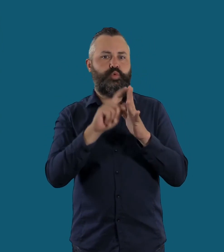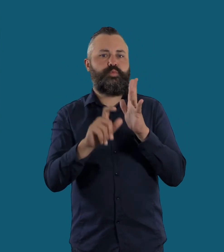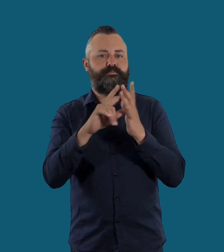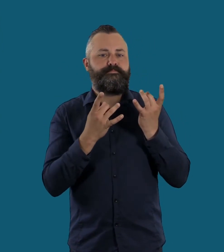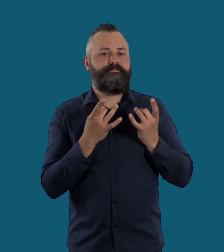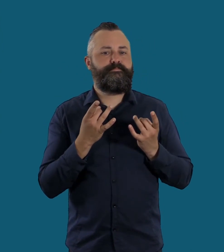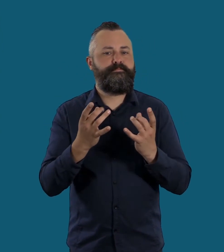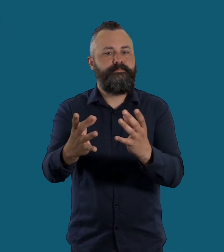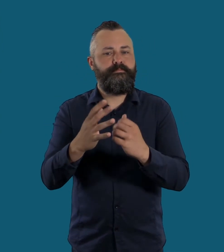days.